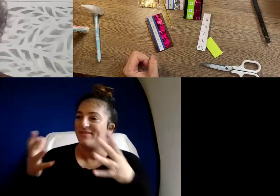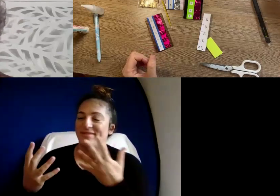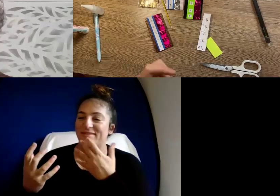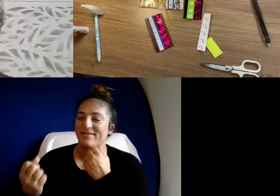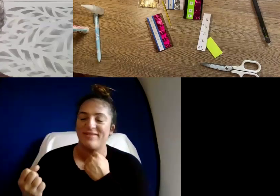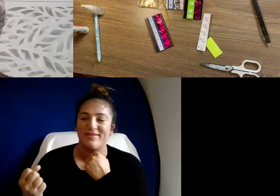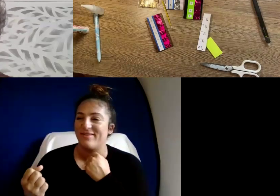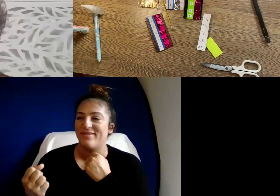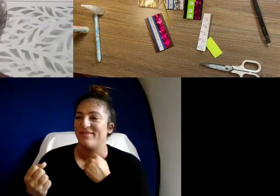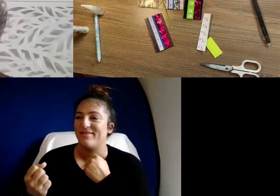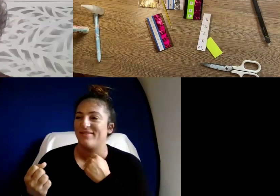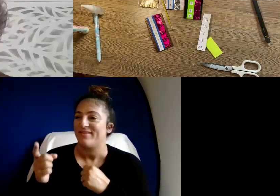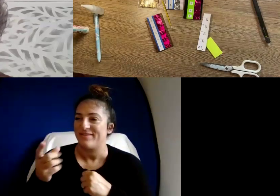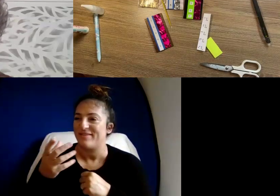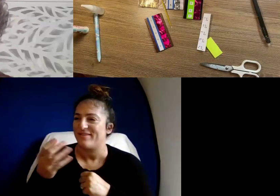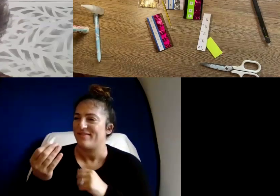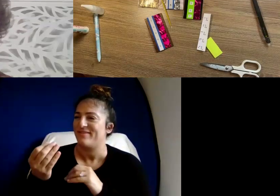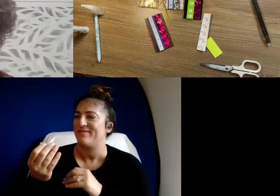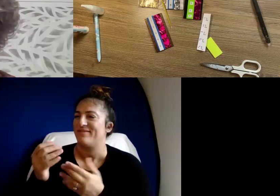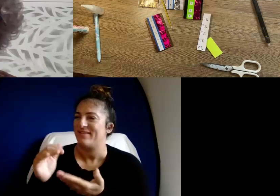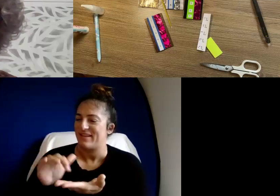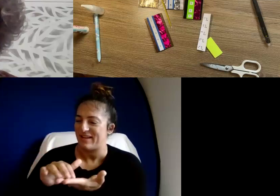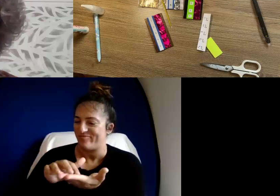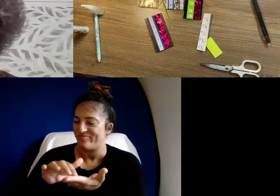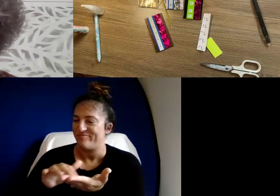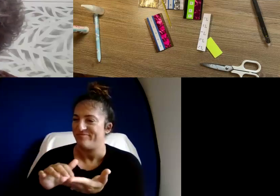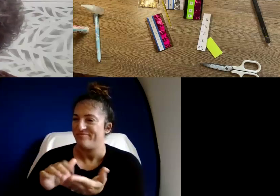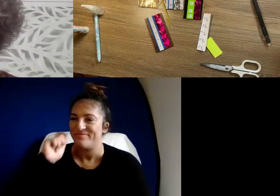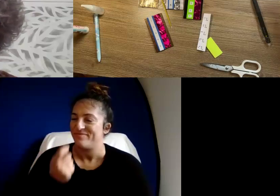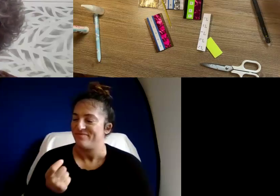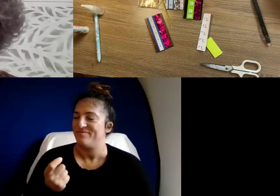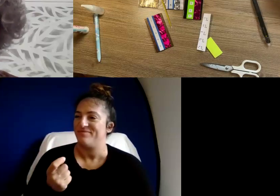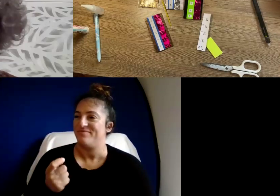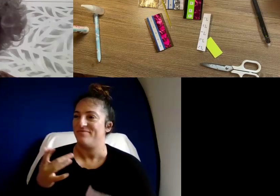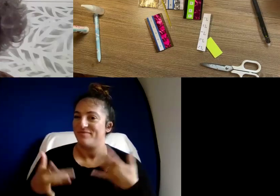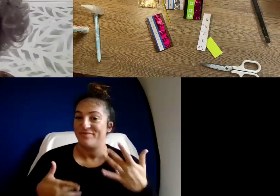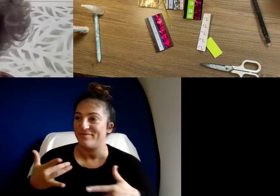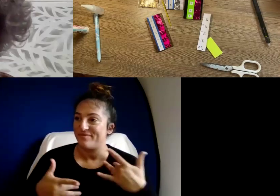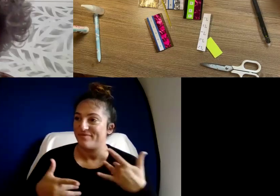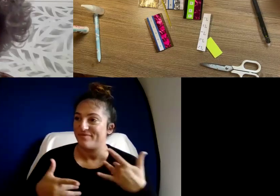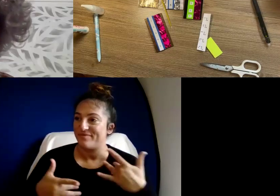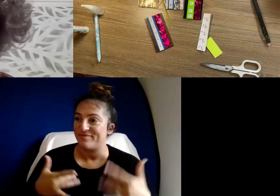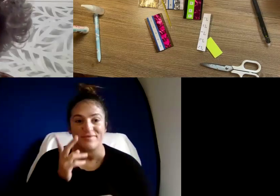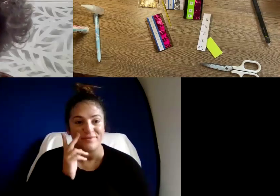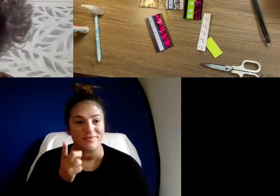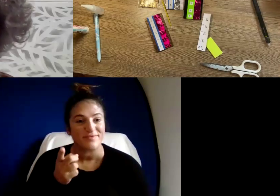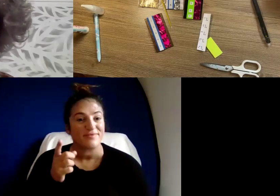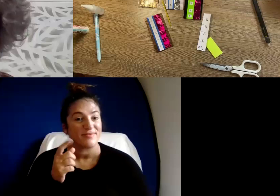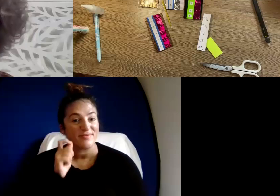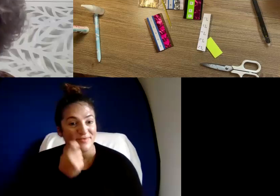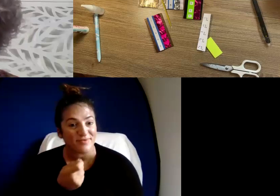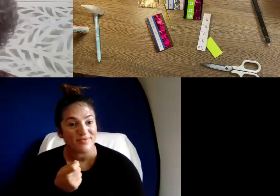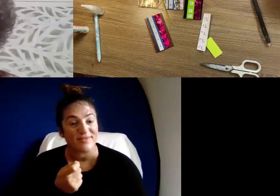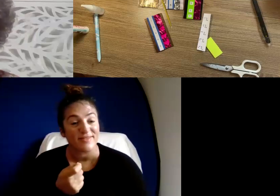appreciative of you and that craft. That's so cool. Very exciting. And you can see it here in this picture. How cool does